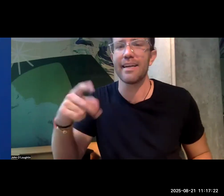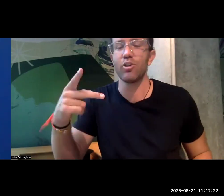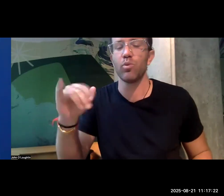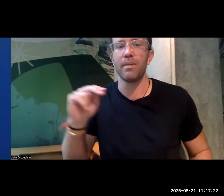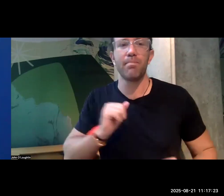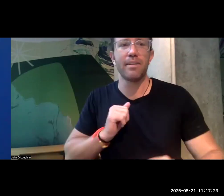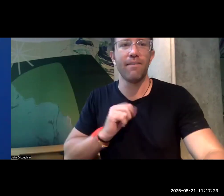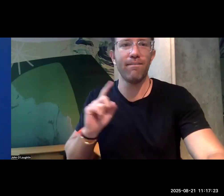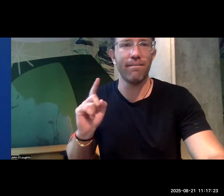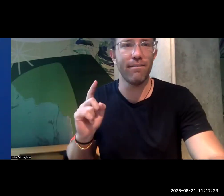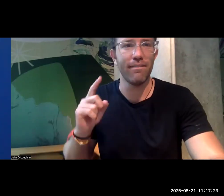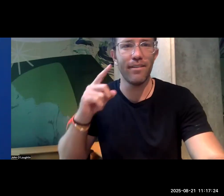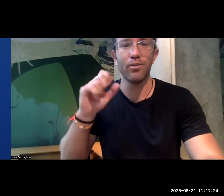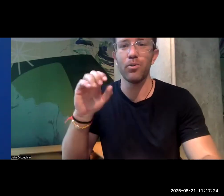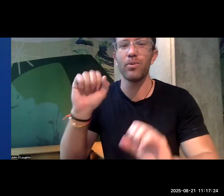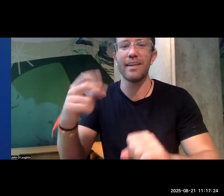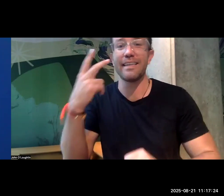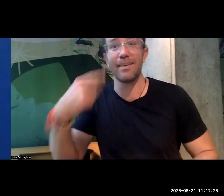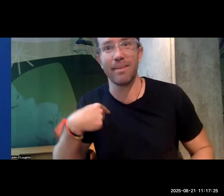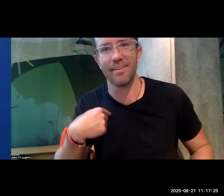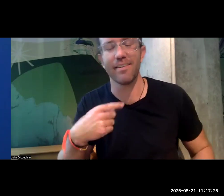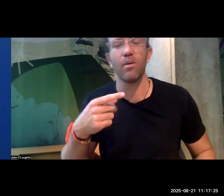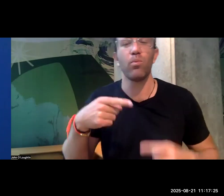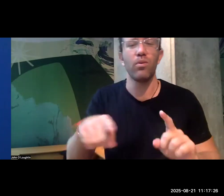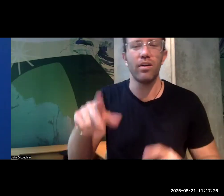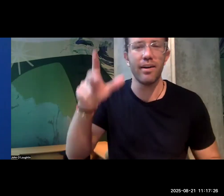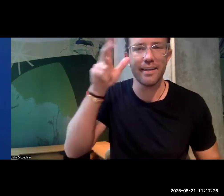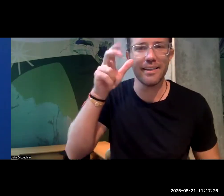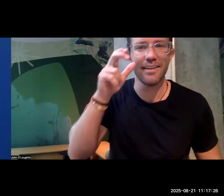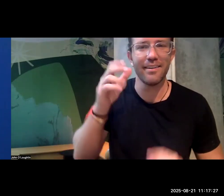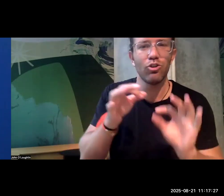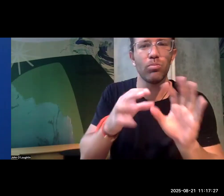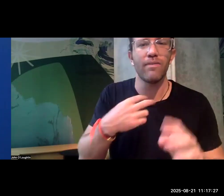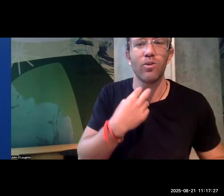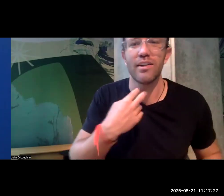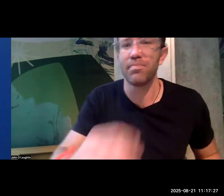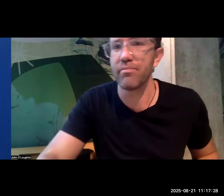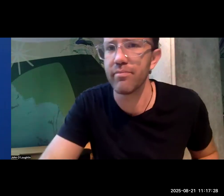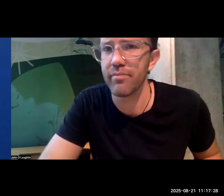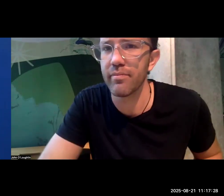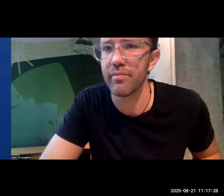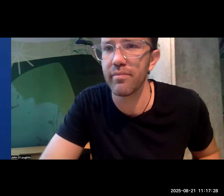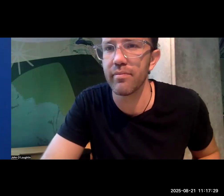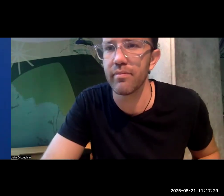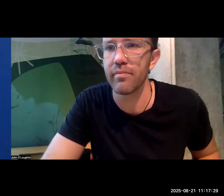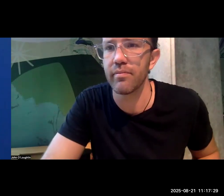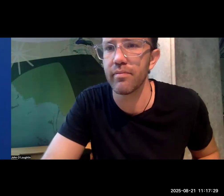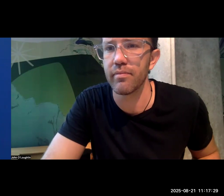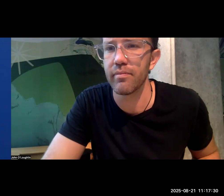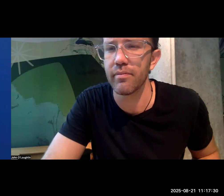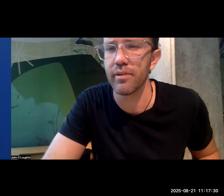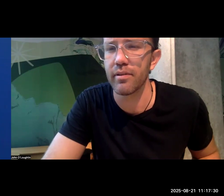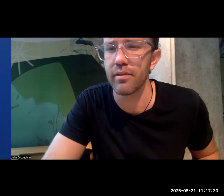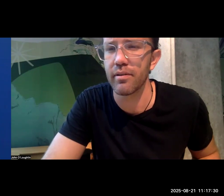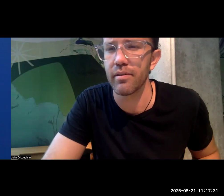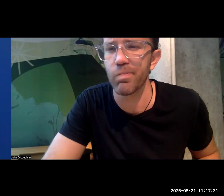need to pin myself so you can see me while you are hearing the interpreter's